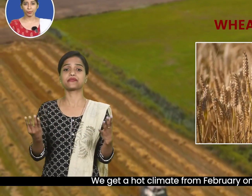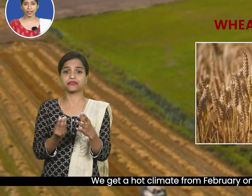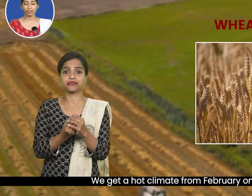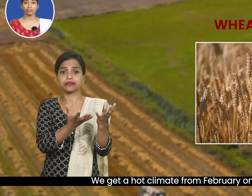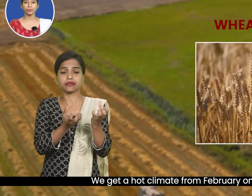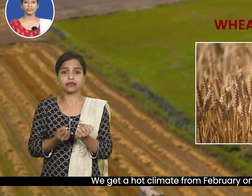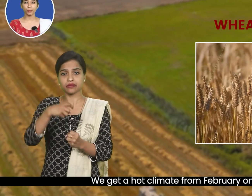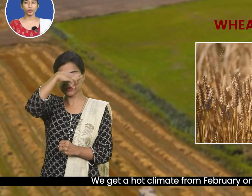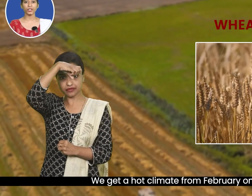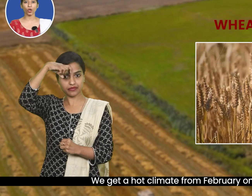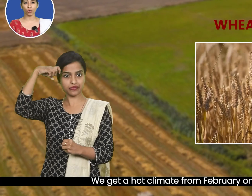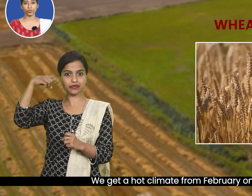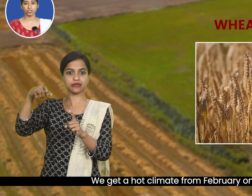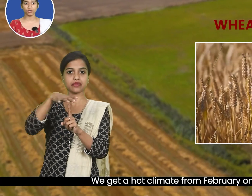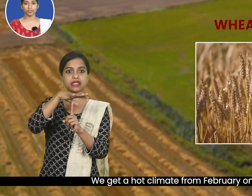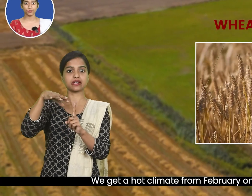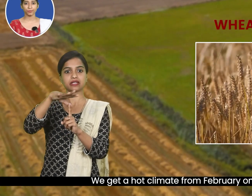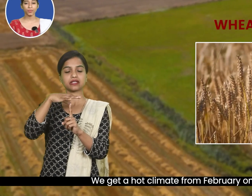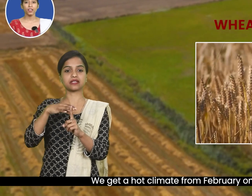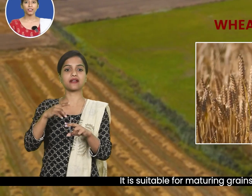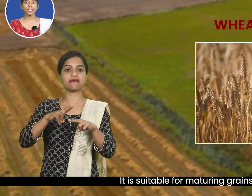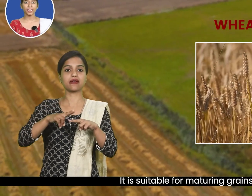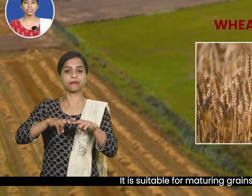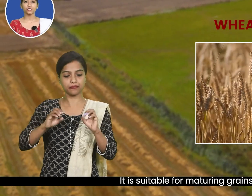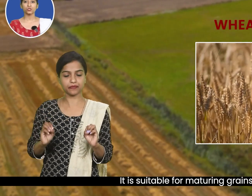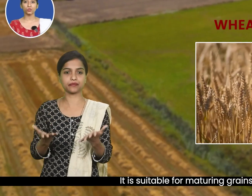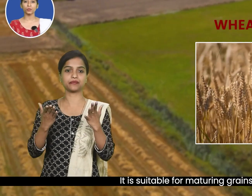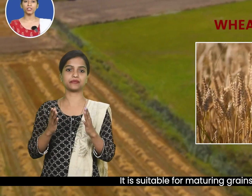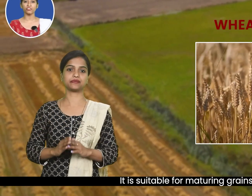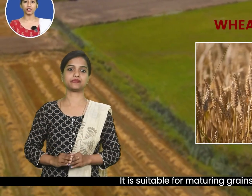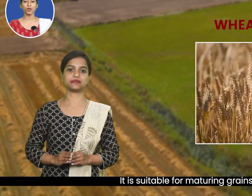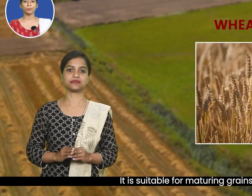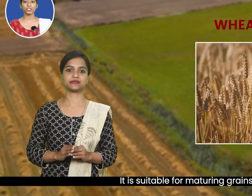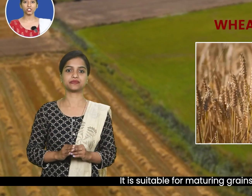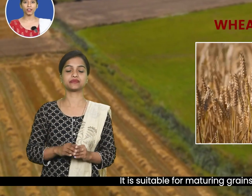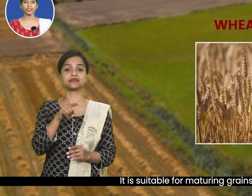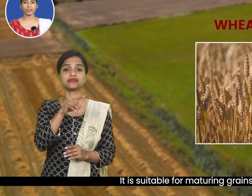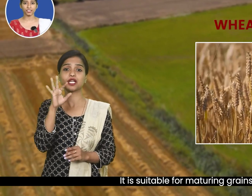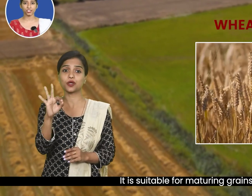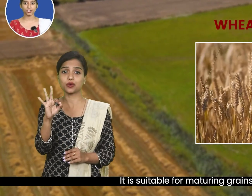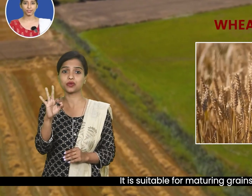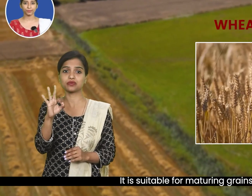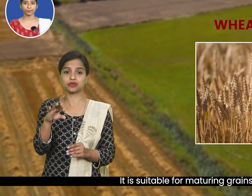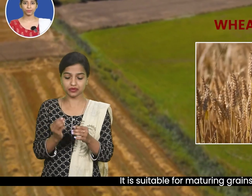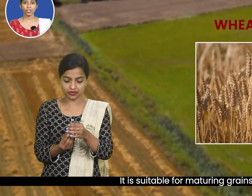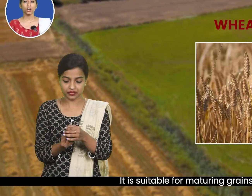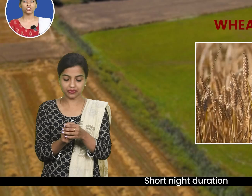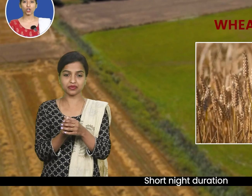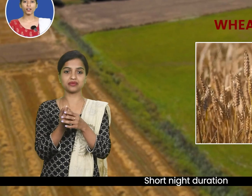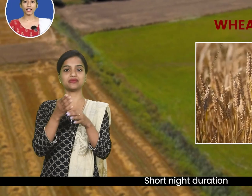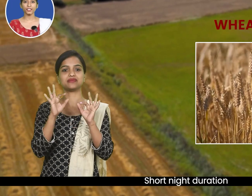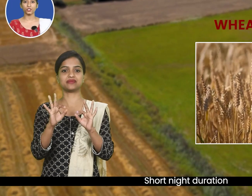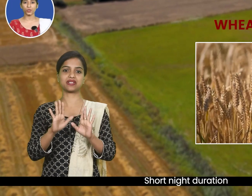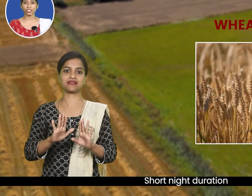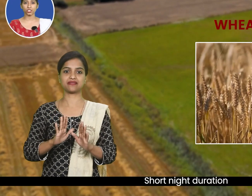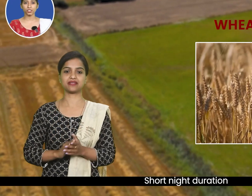hot climate from February onwards. It is suitable for maturing grains.